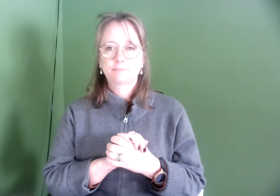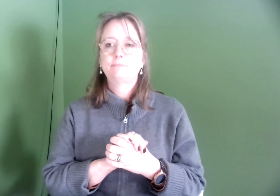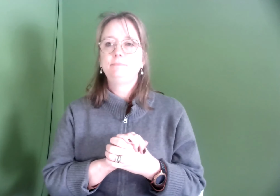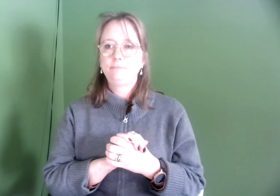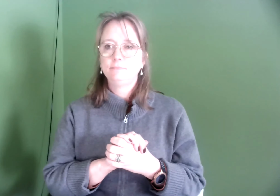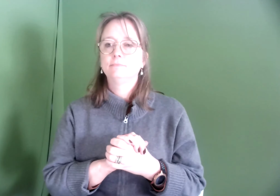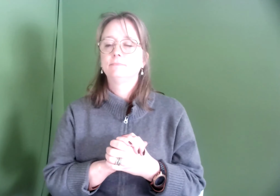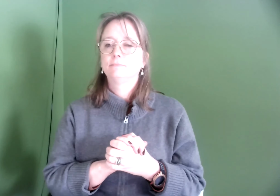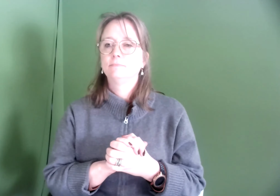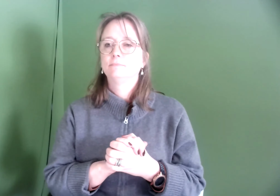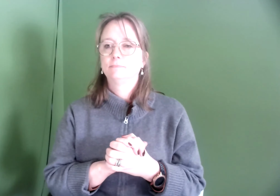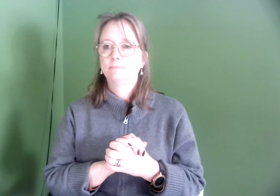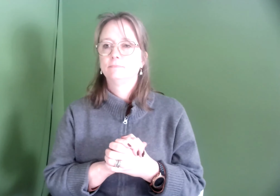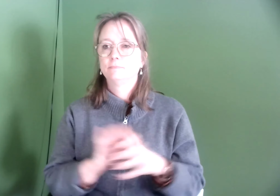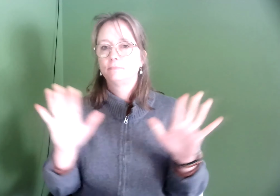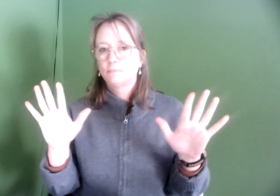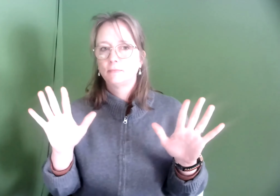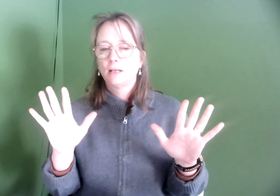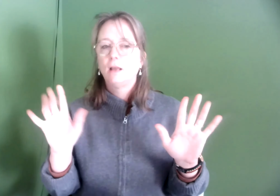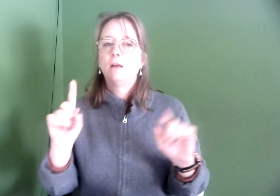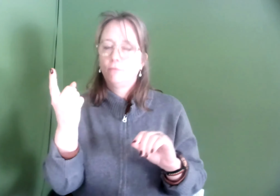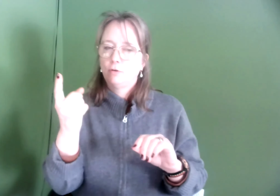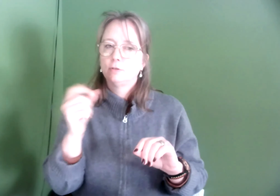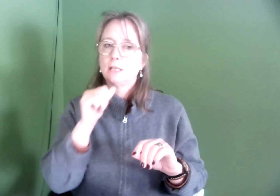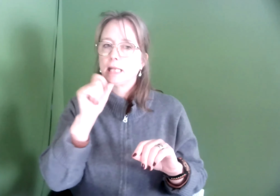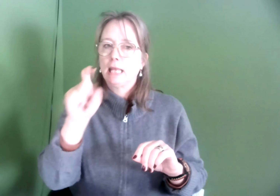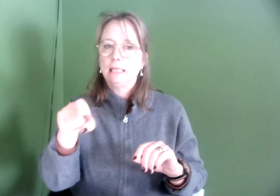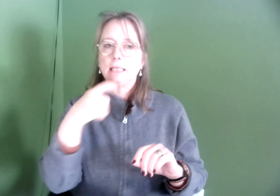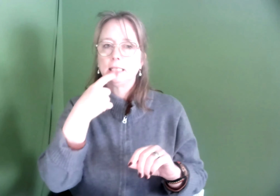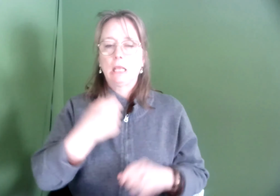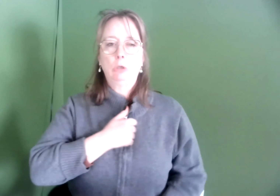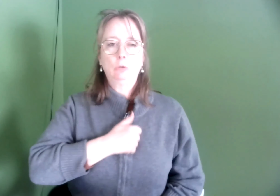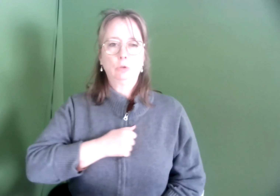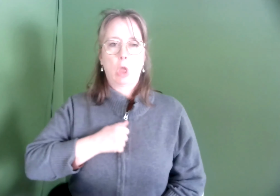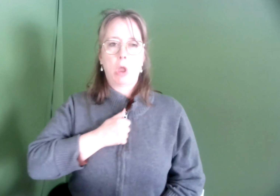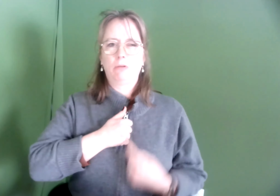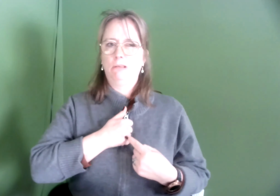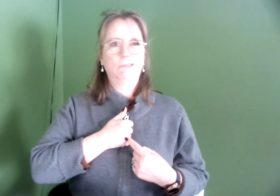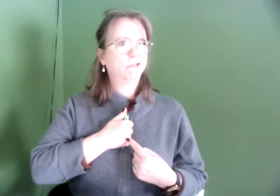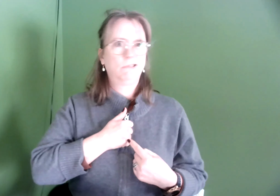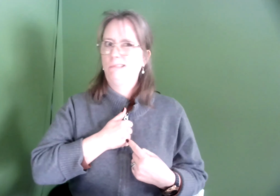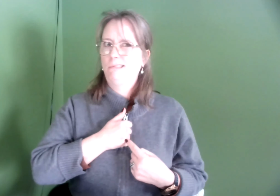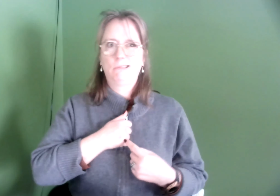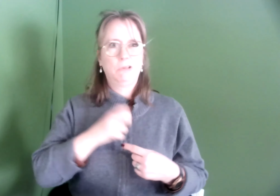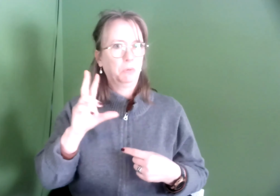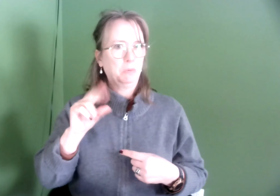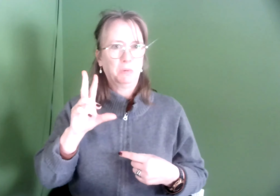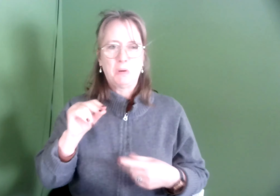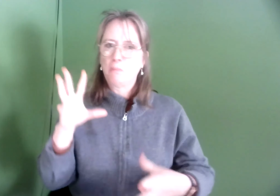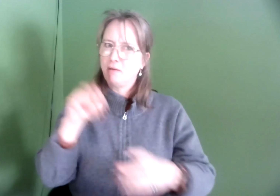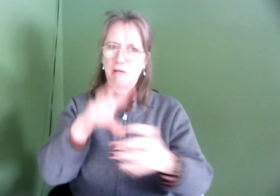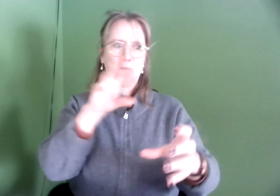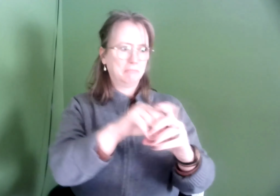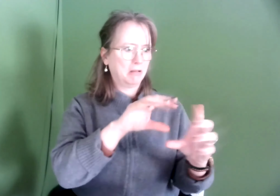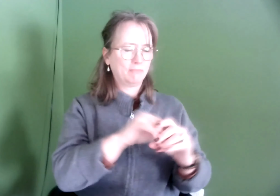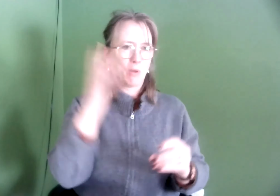So first of all, no one needs to apologize for participating. This is why you're here, and your comments are so